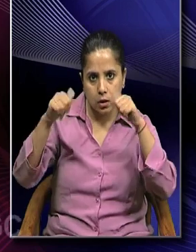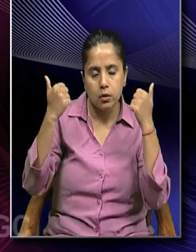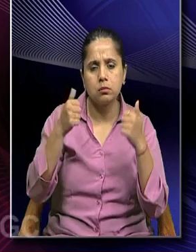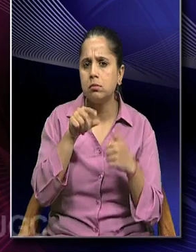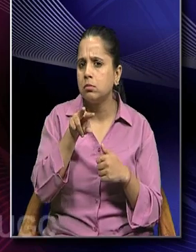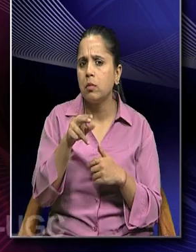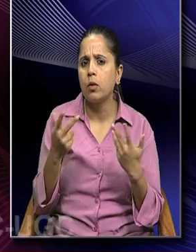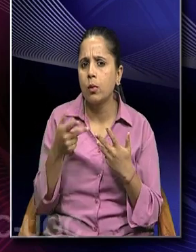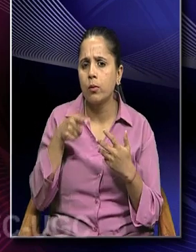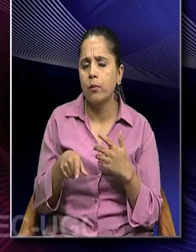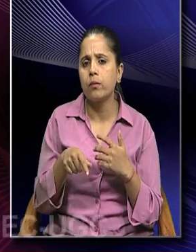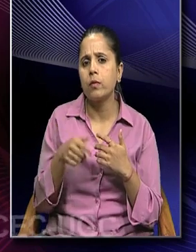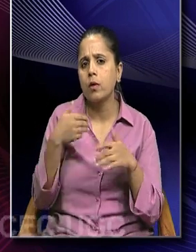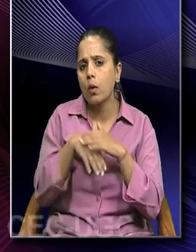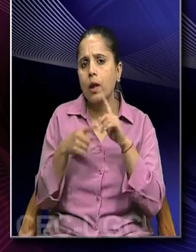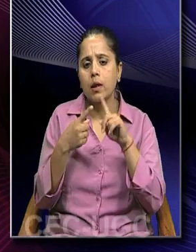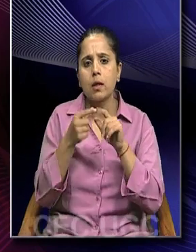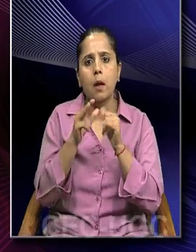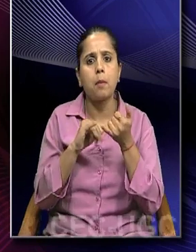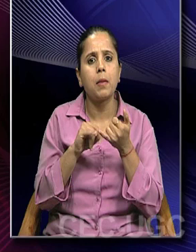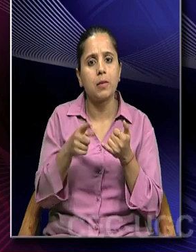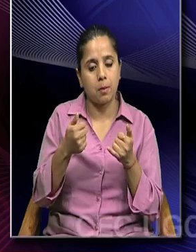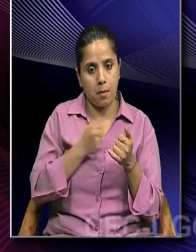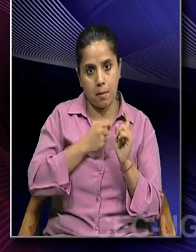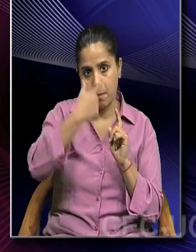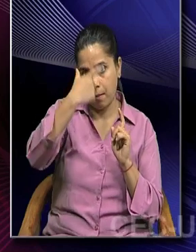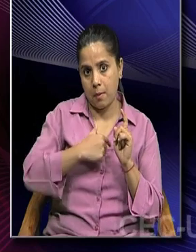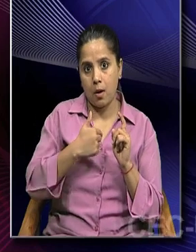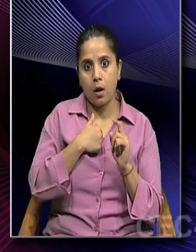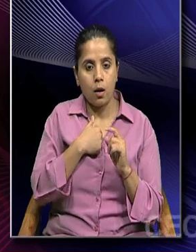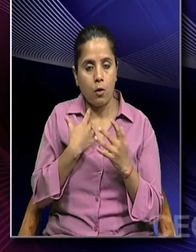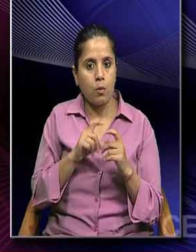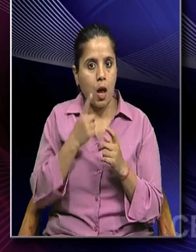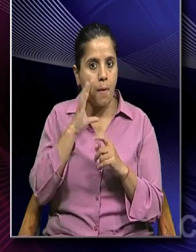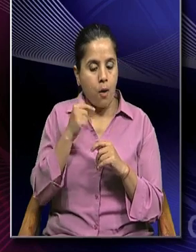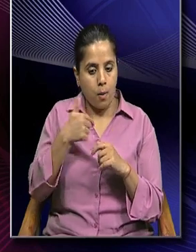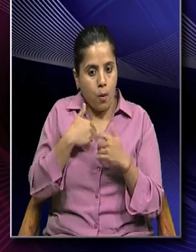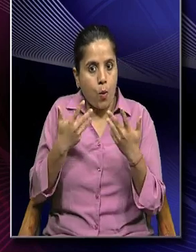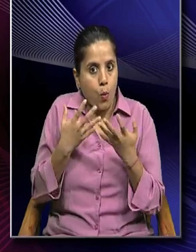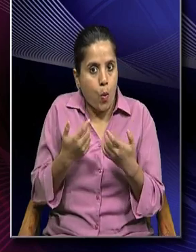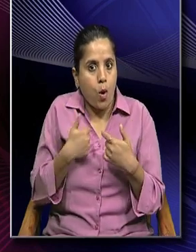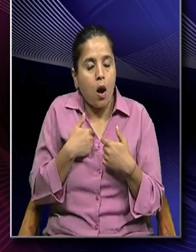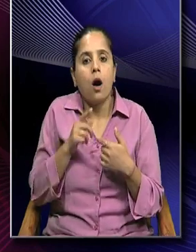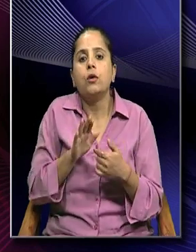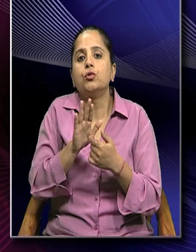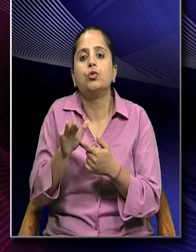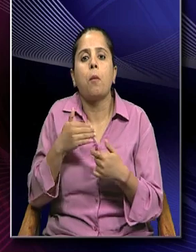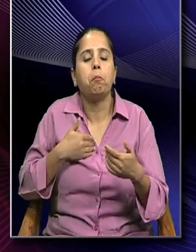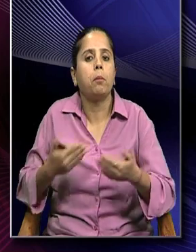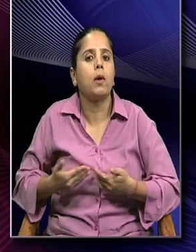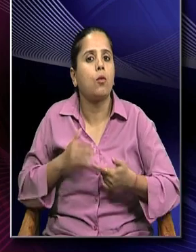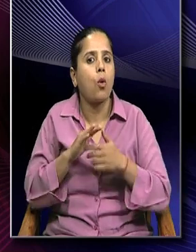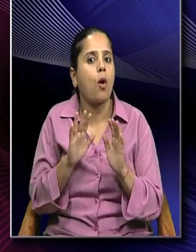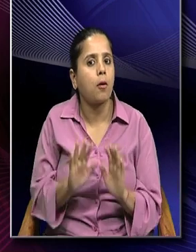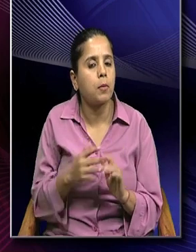means the component of tamas in my personality is very prominent, because it is being reflected in my behavior,